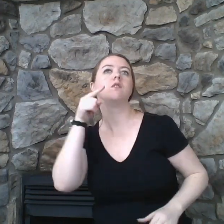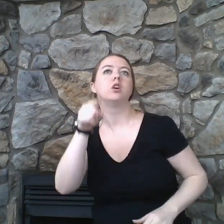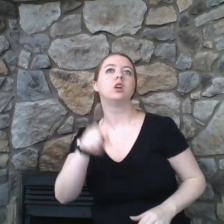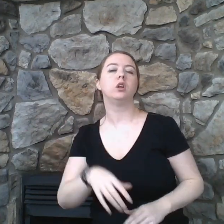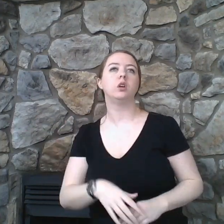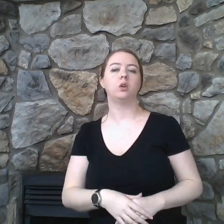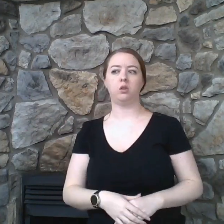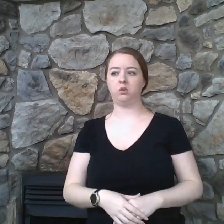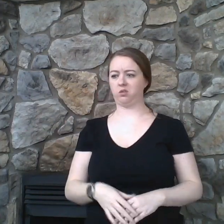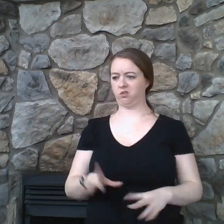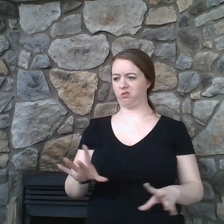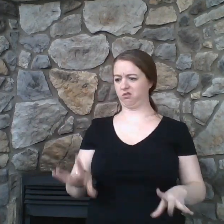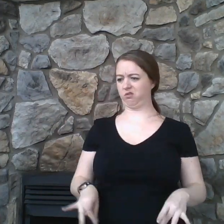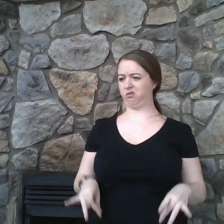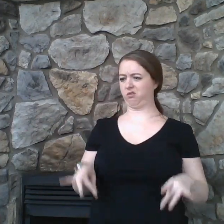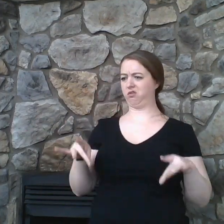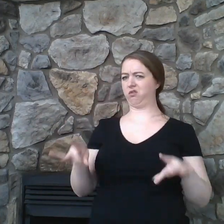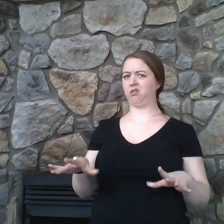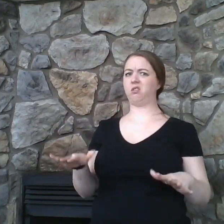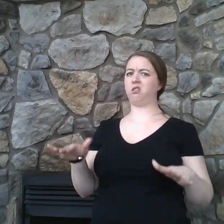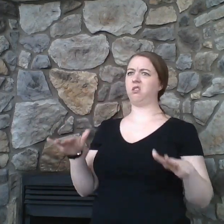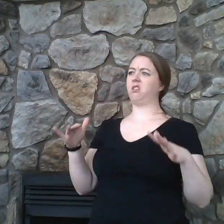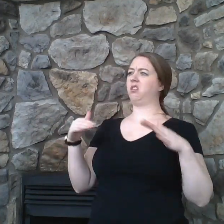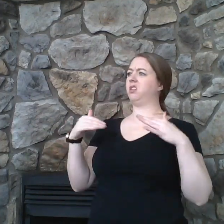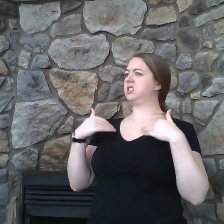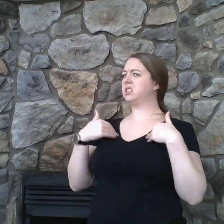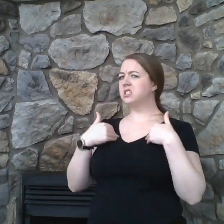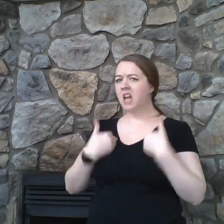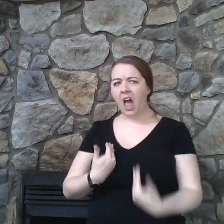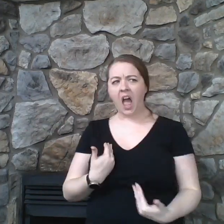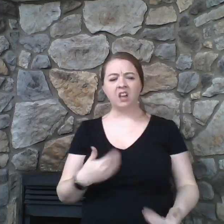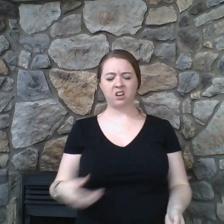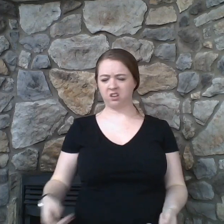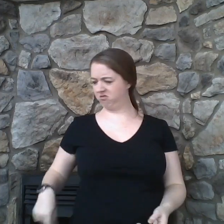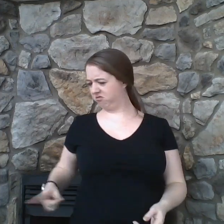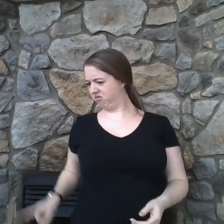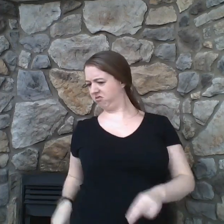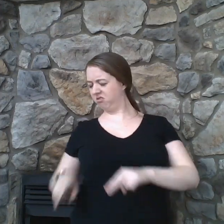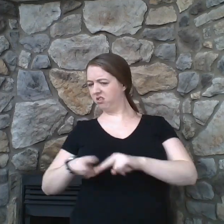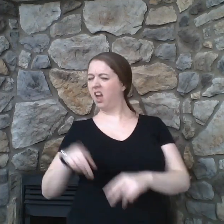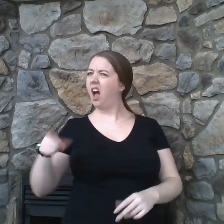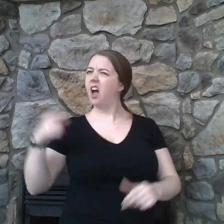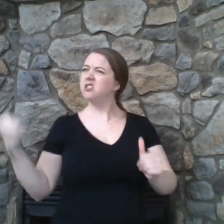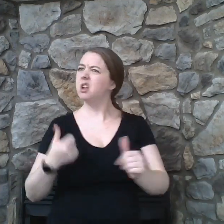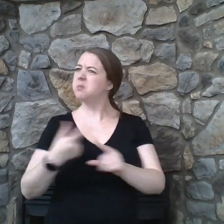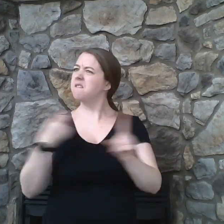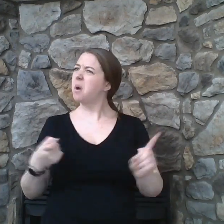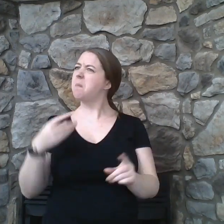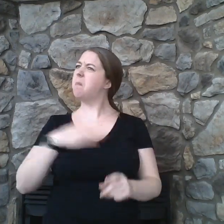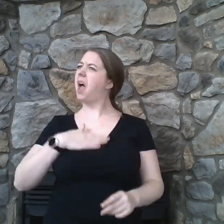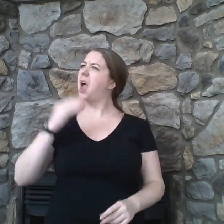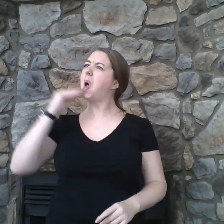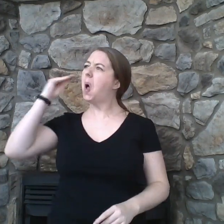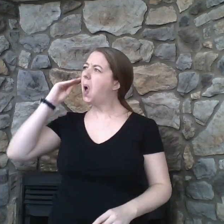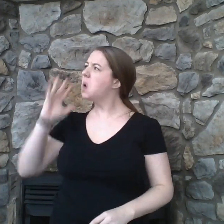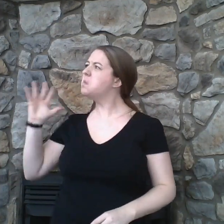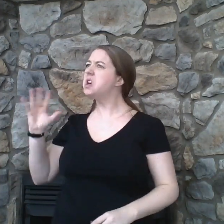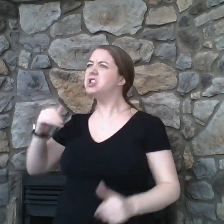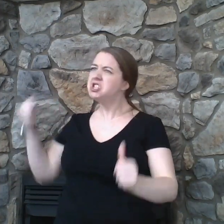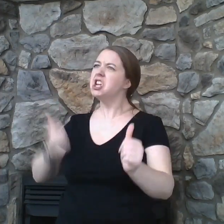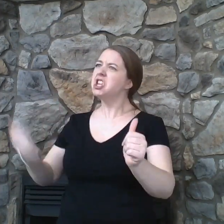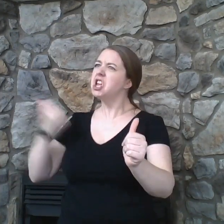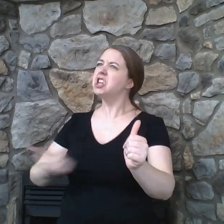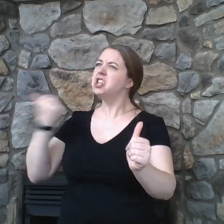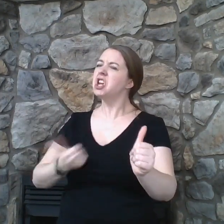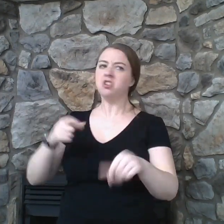you?" Then said Kangaroo, Tired Old Kangaroo, "He's chased me out of the homes of my childhood.